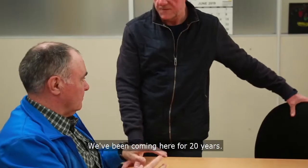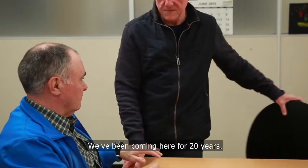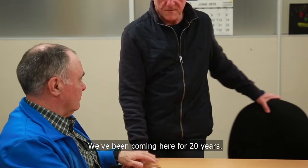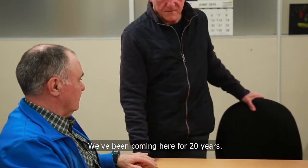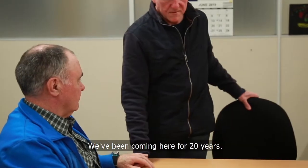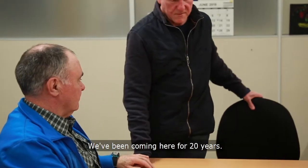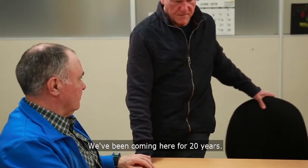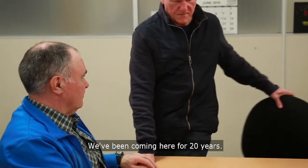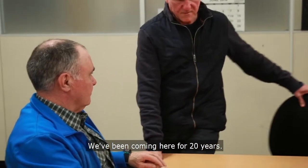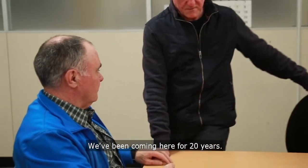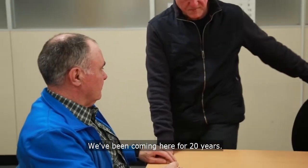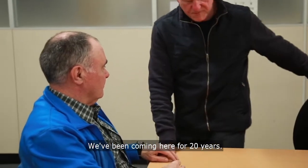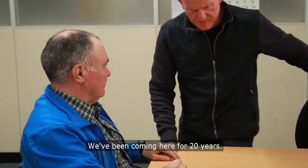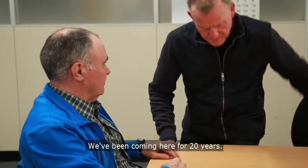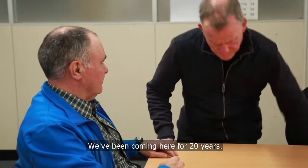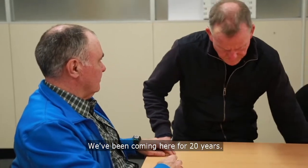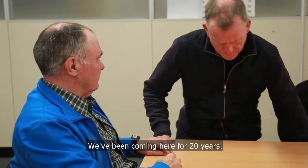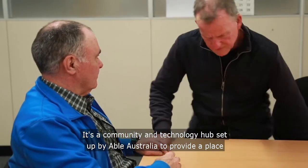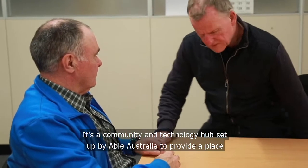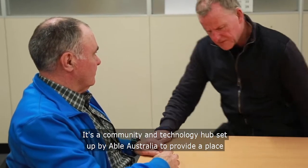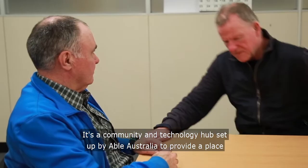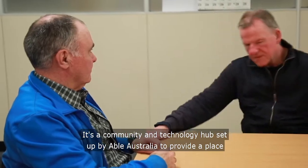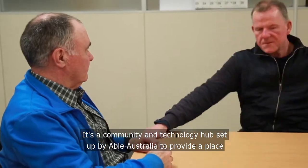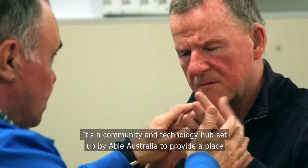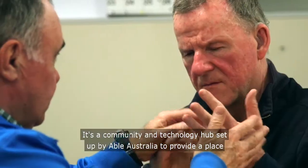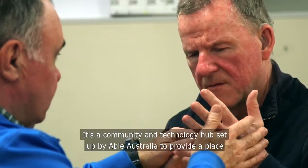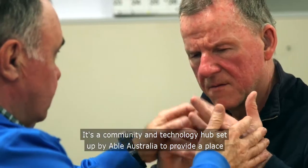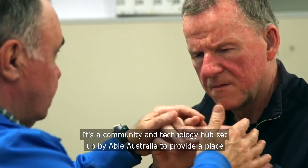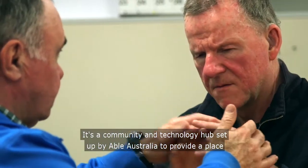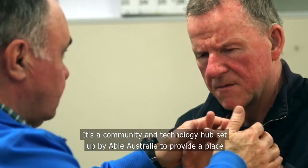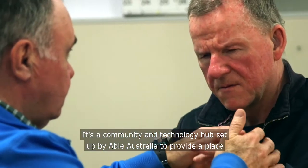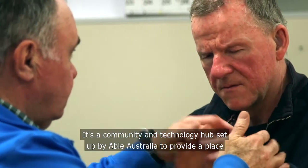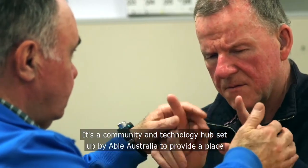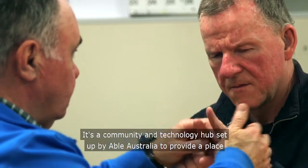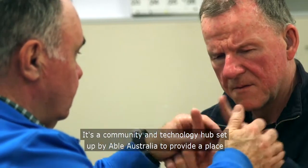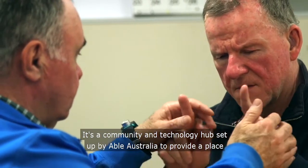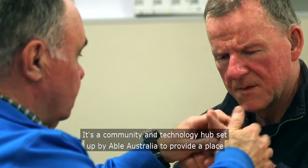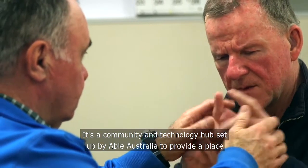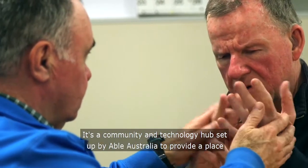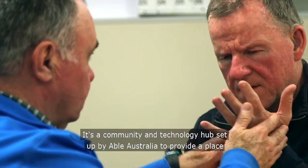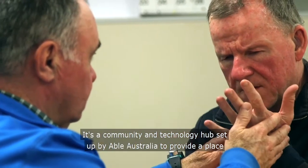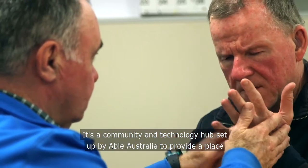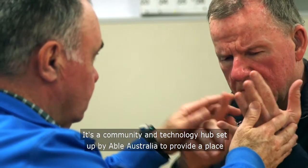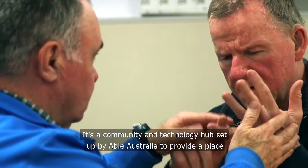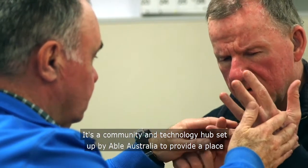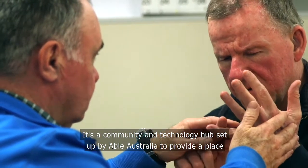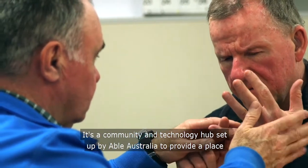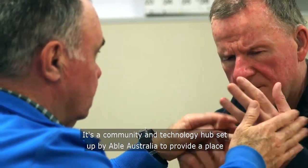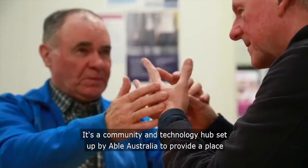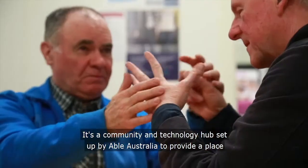We've been coming here for 20 years. It's a community and technology hub set up by Able Australia to provide a place